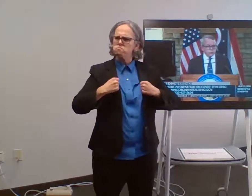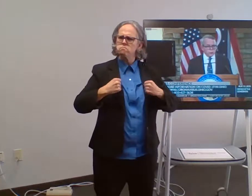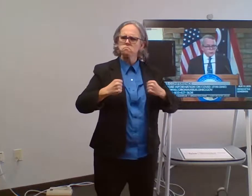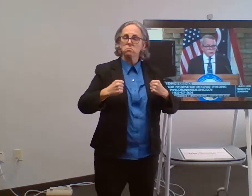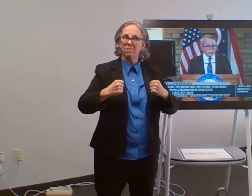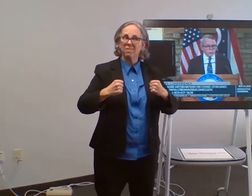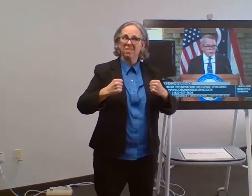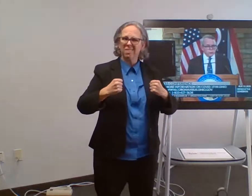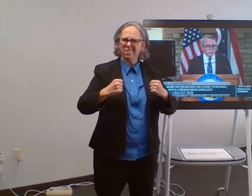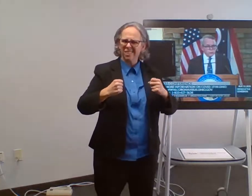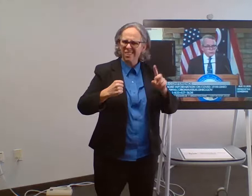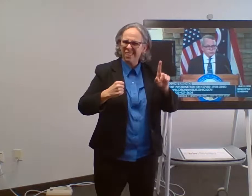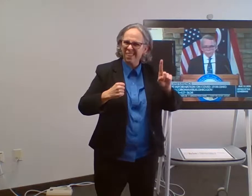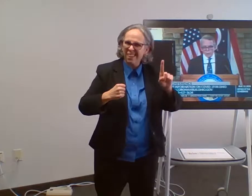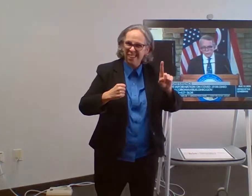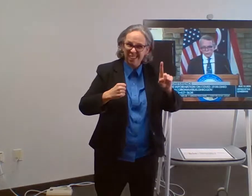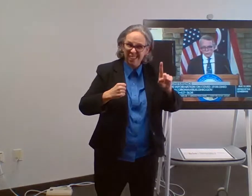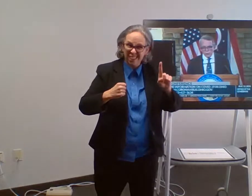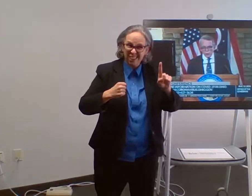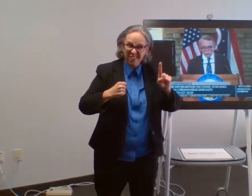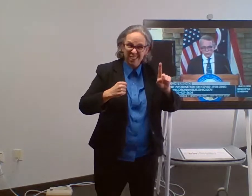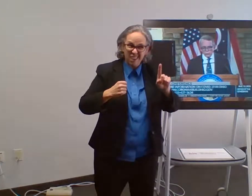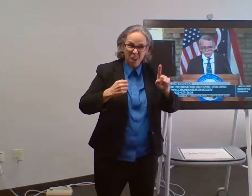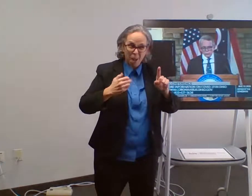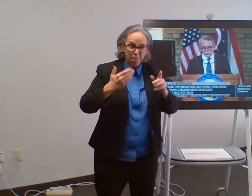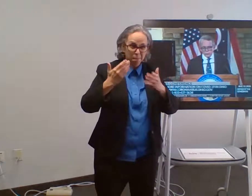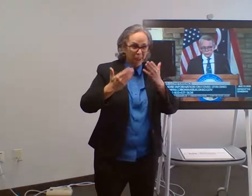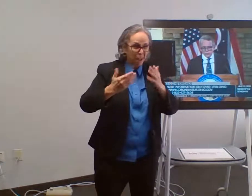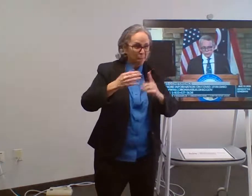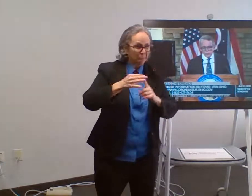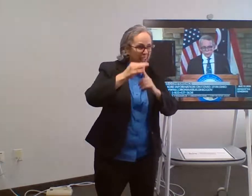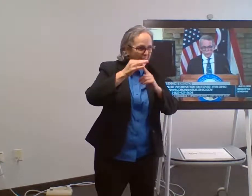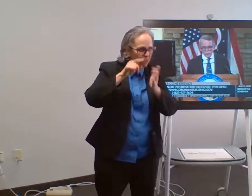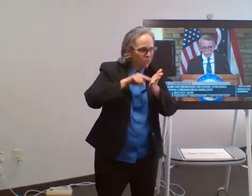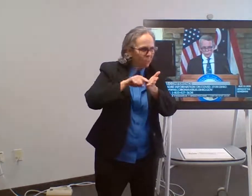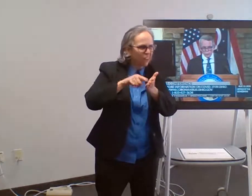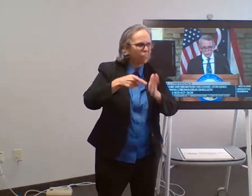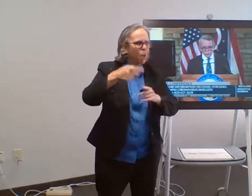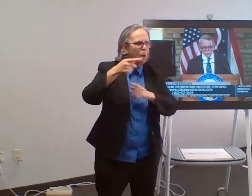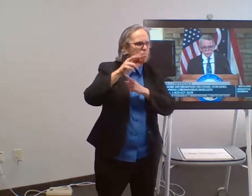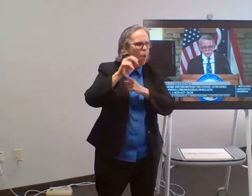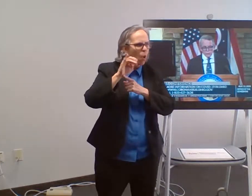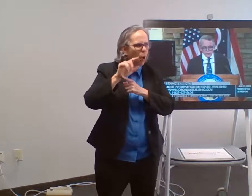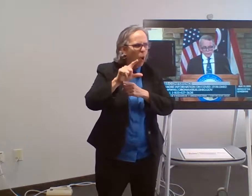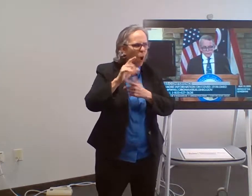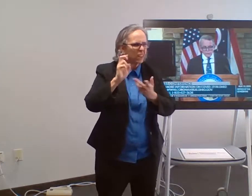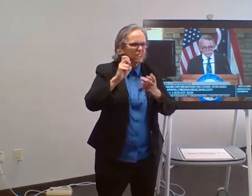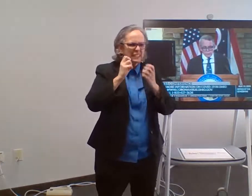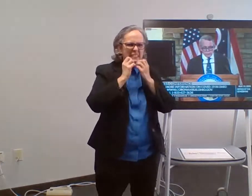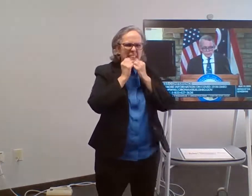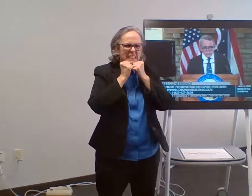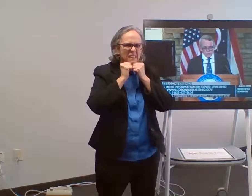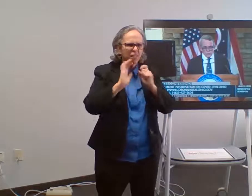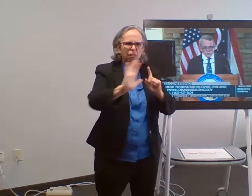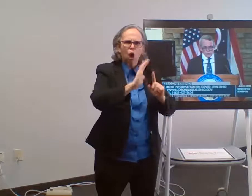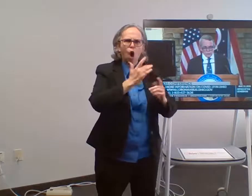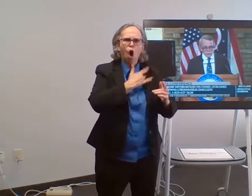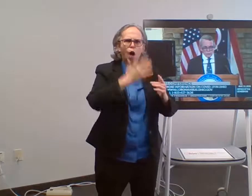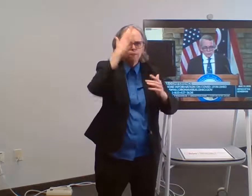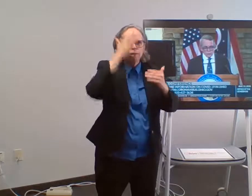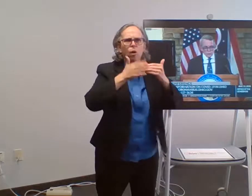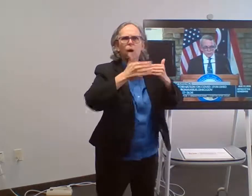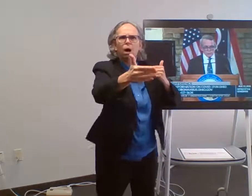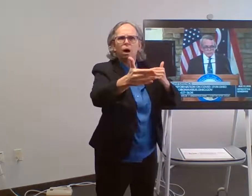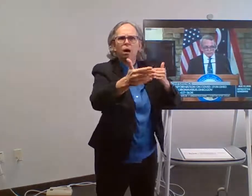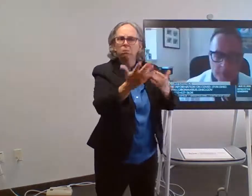is there a protocol that should be followed in regard to specifically their heart? Just maybe stay focused on this.